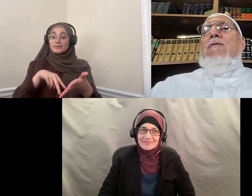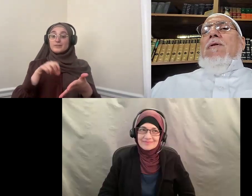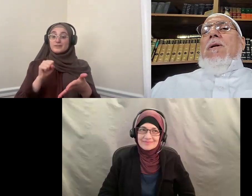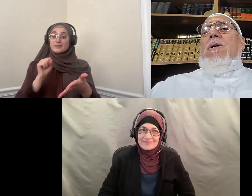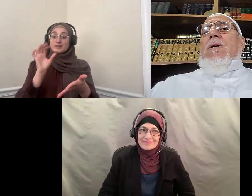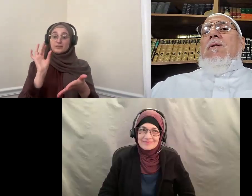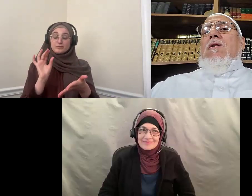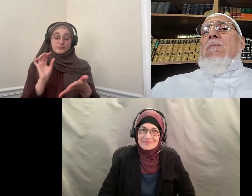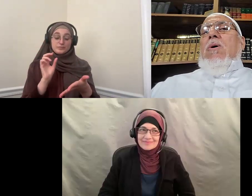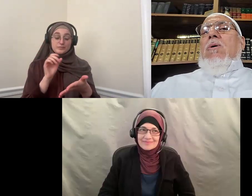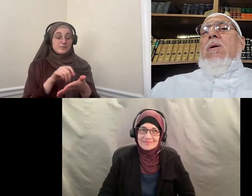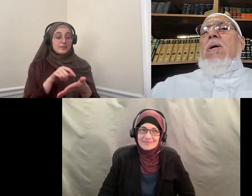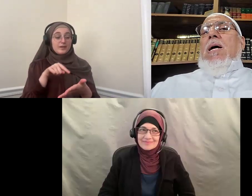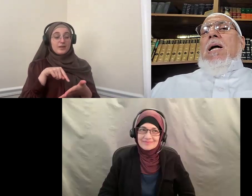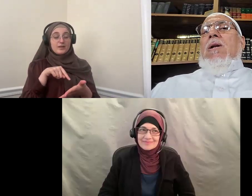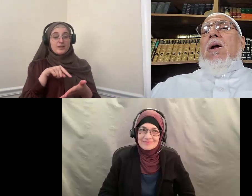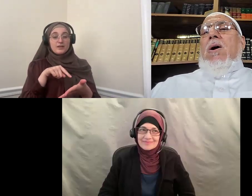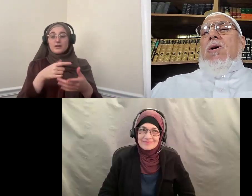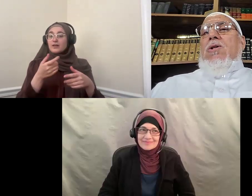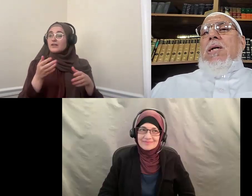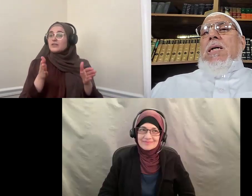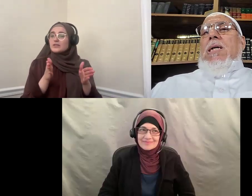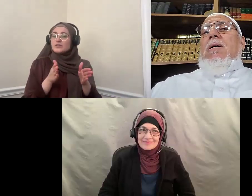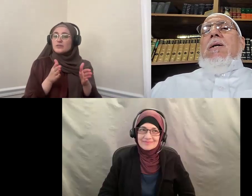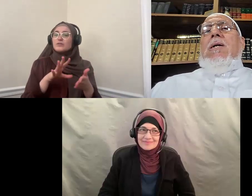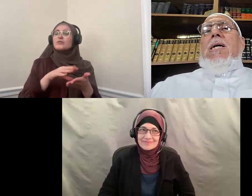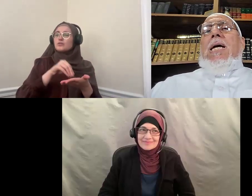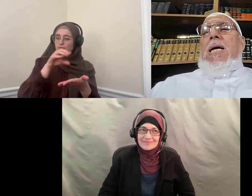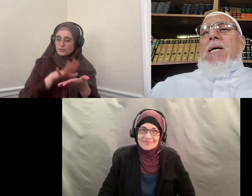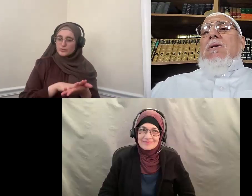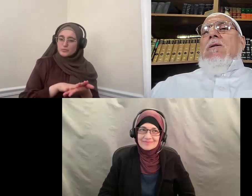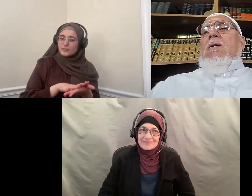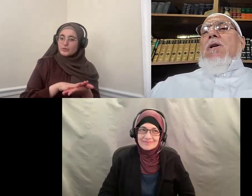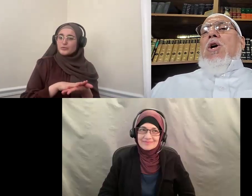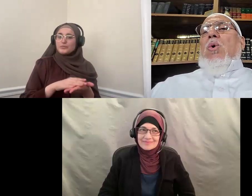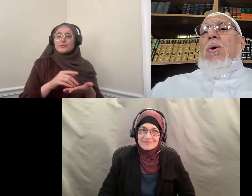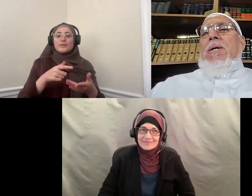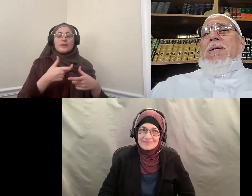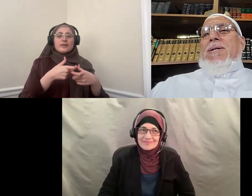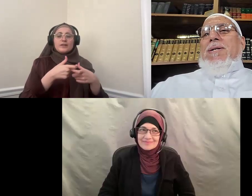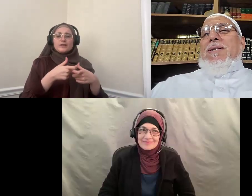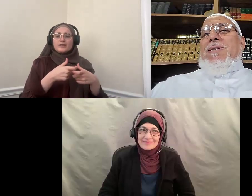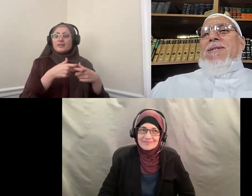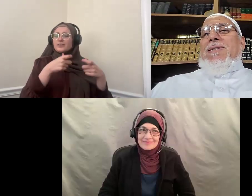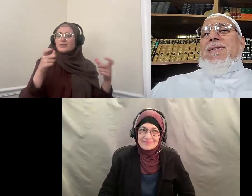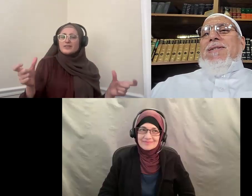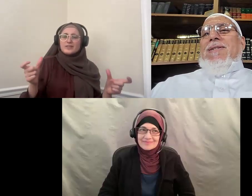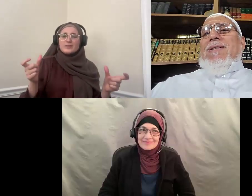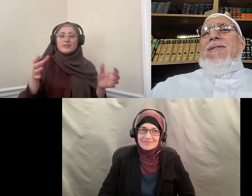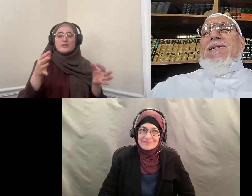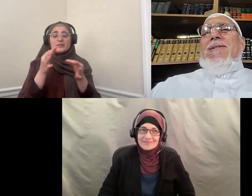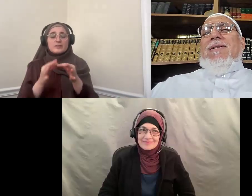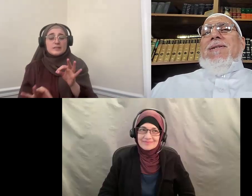And everything small and large is recorded.